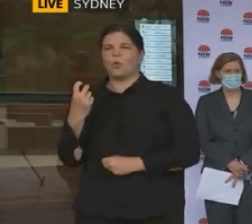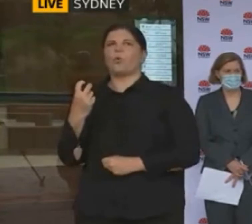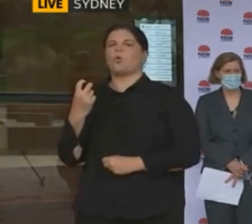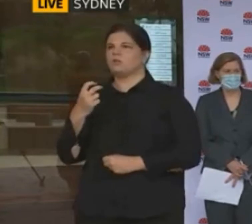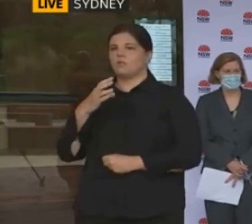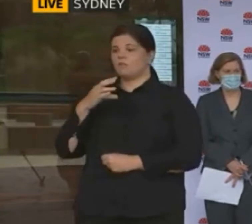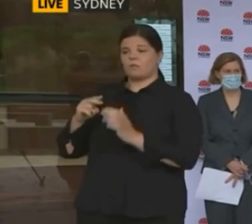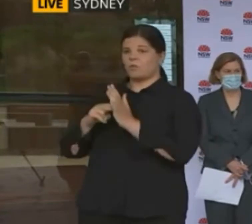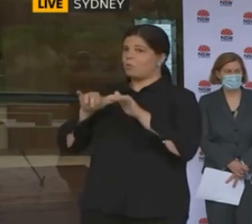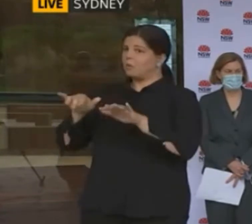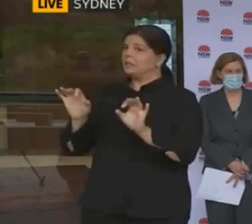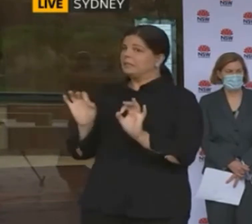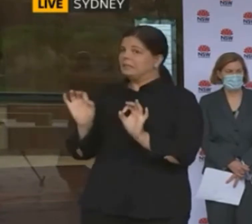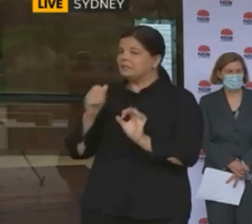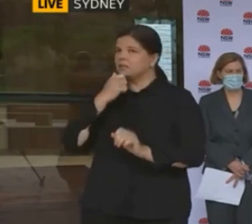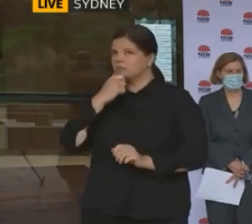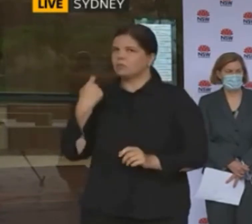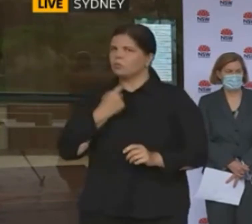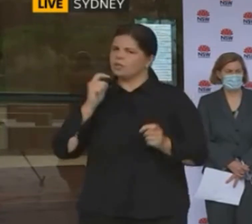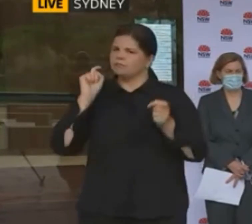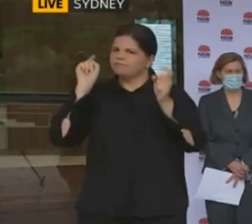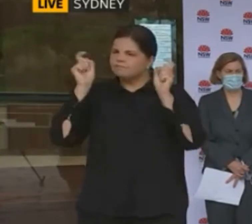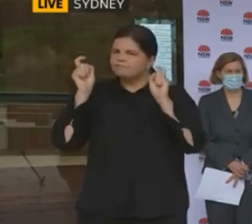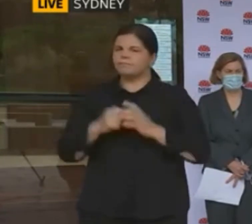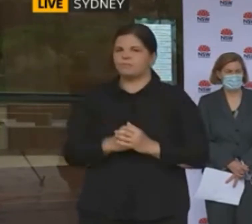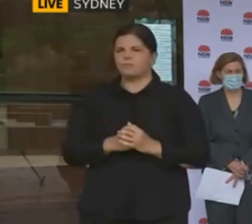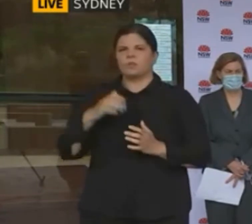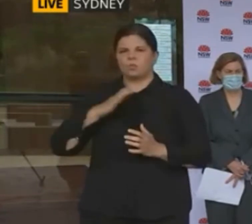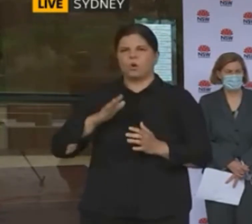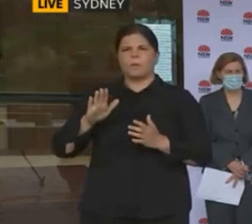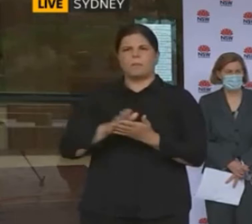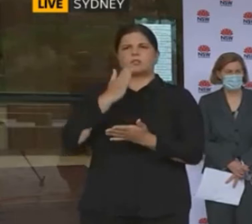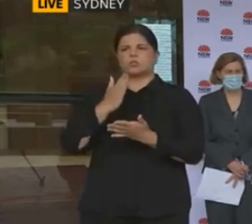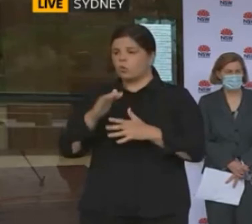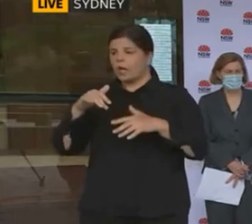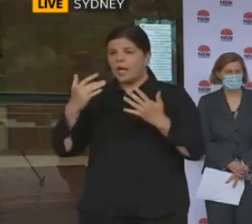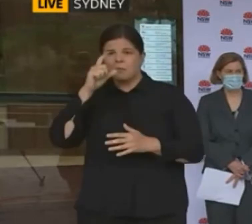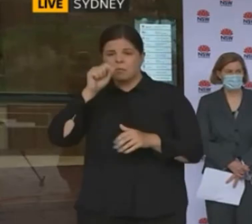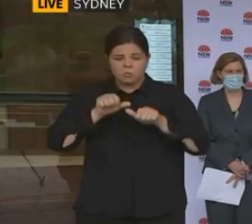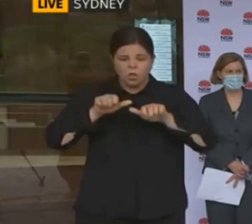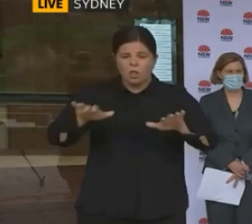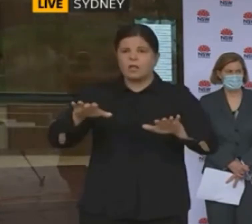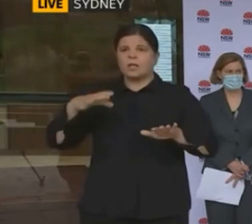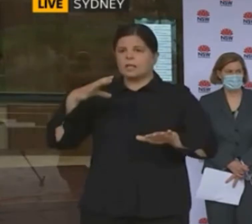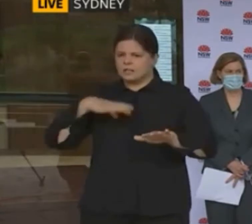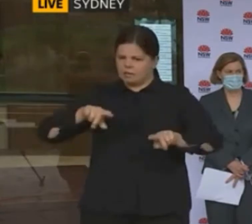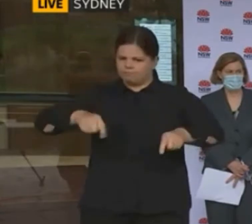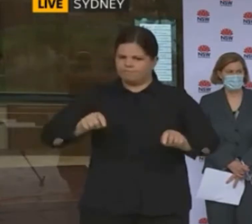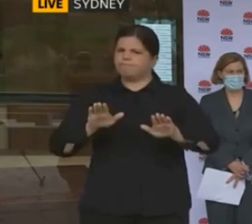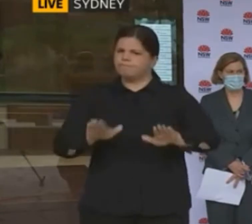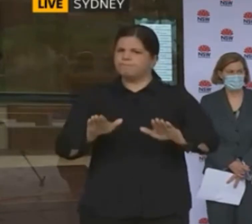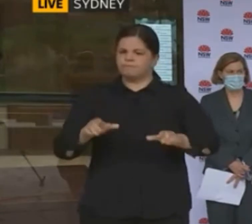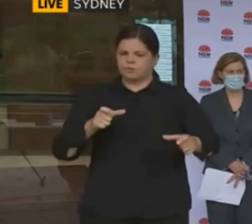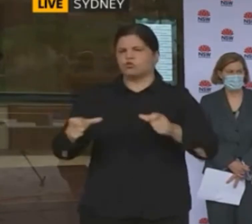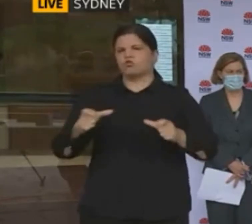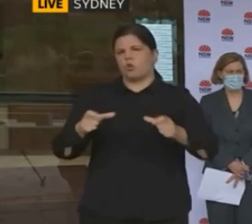have been giving government, in that we want to make sure that we've locked down all those potential chains of transmission which may have been previously